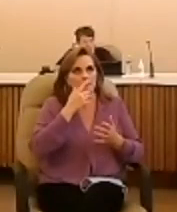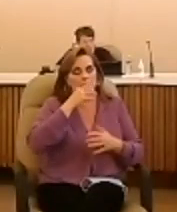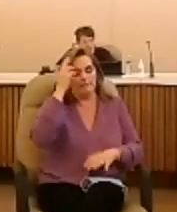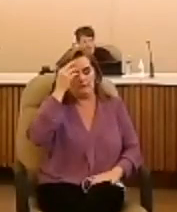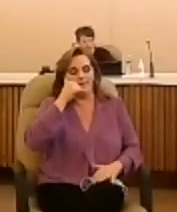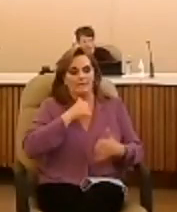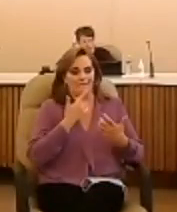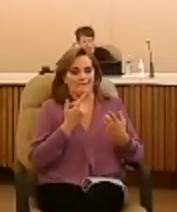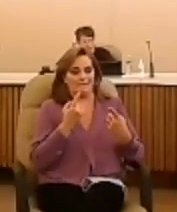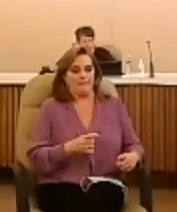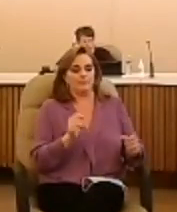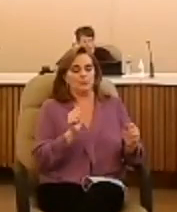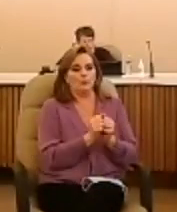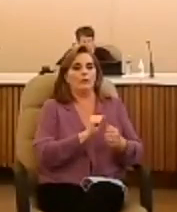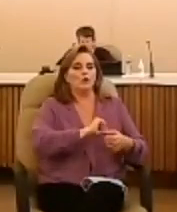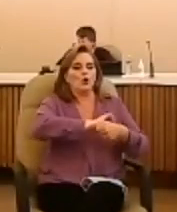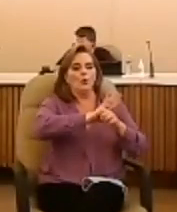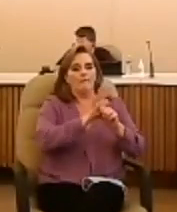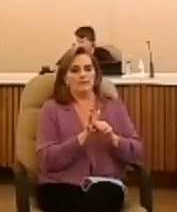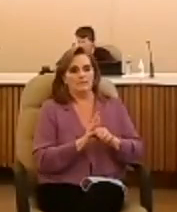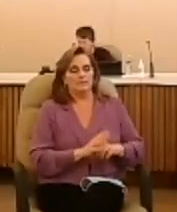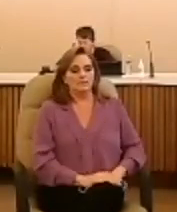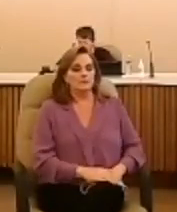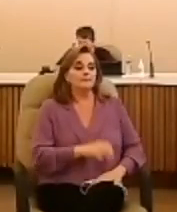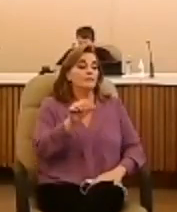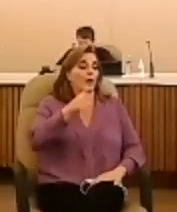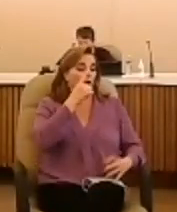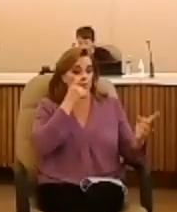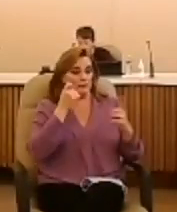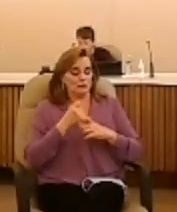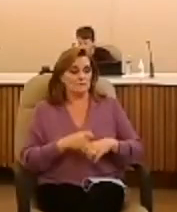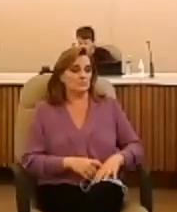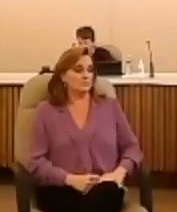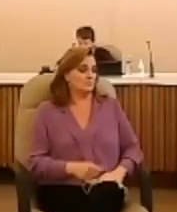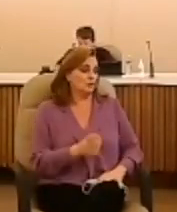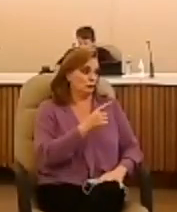Okay. Any other questions? Hearing none, can I get a motion?